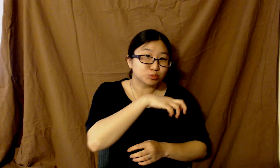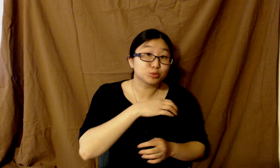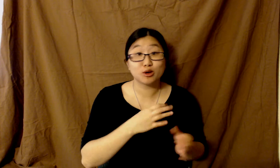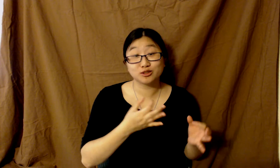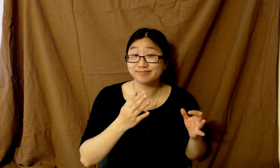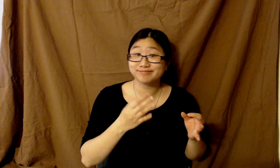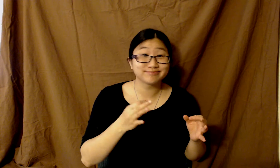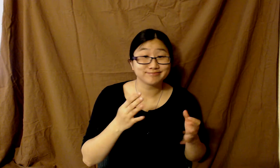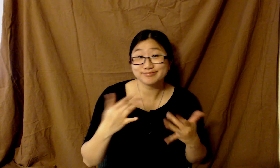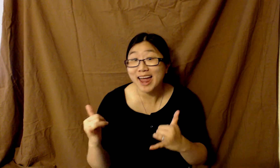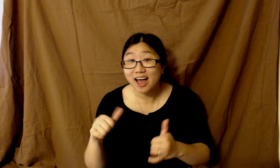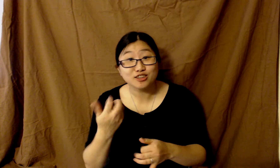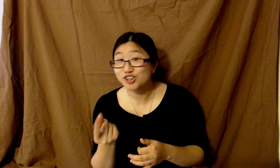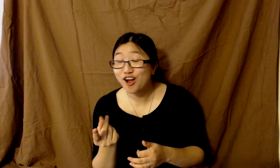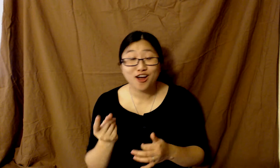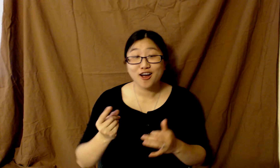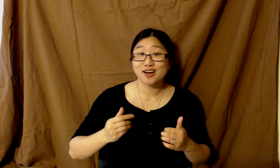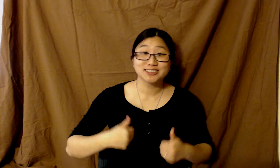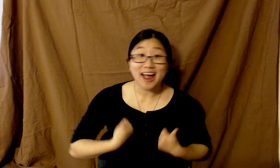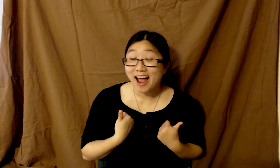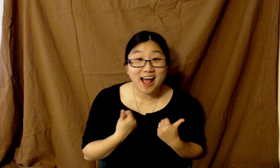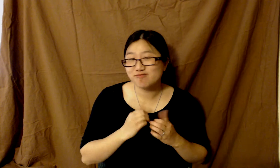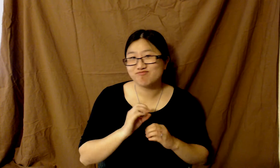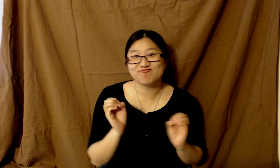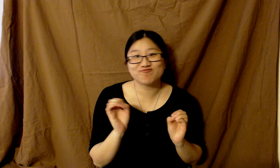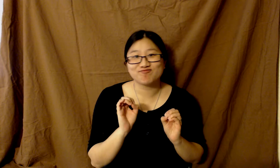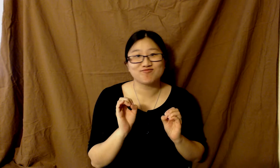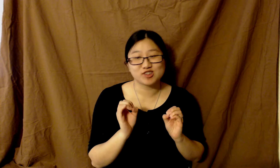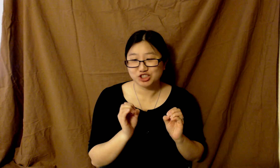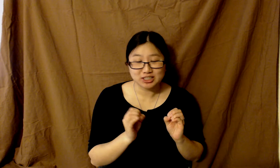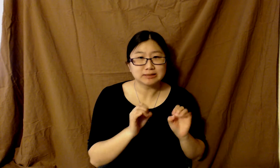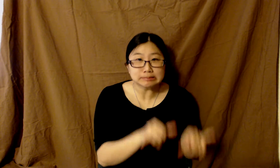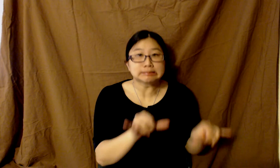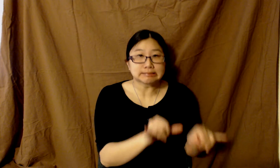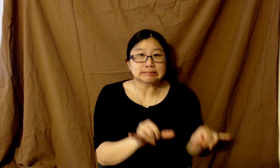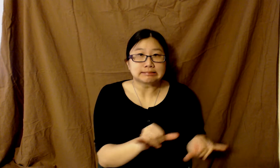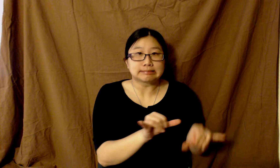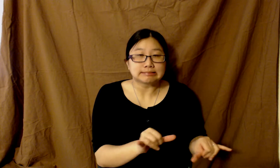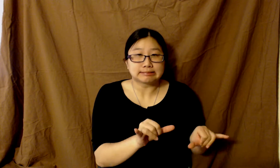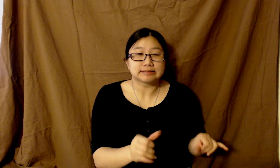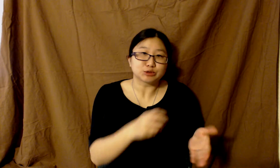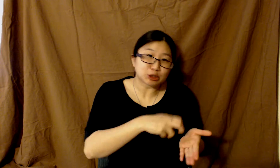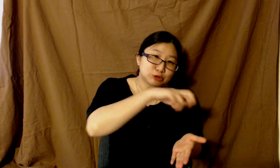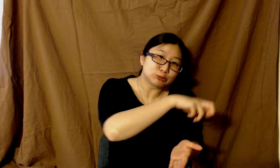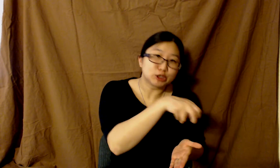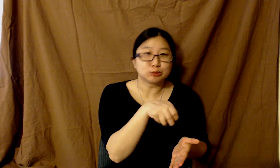a cat named Gizmo. He looks like he's on a stakeout. But he does this for many, many, many